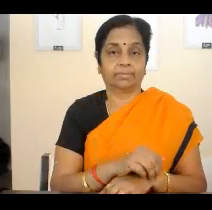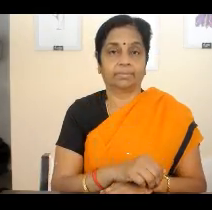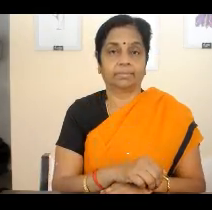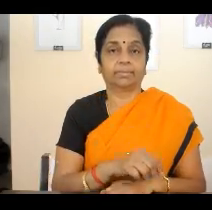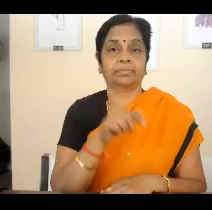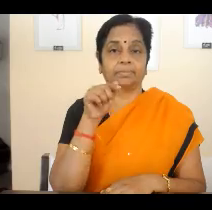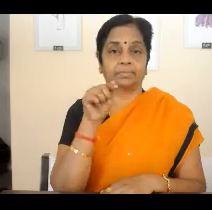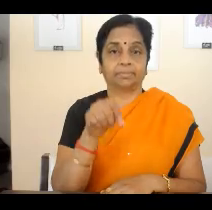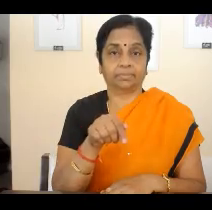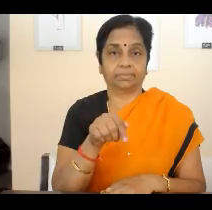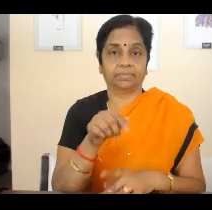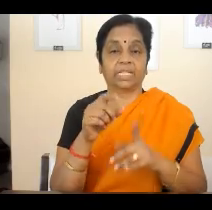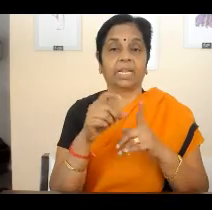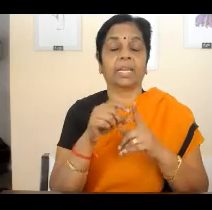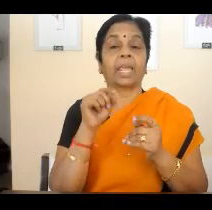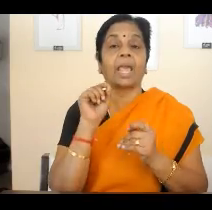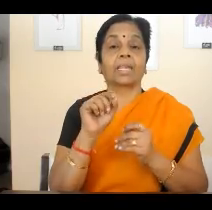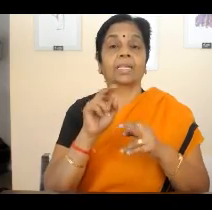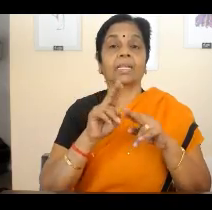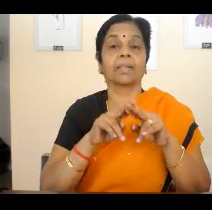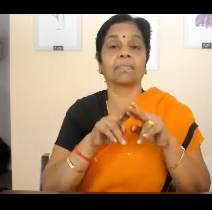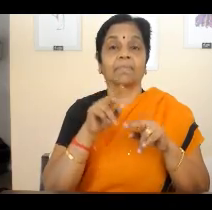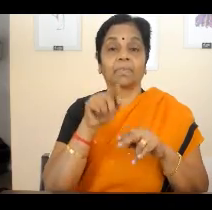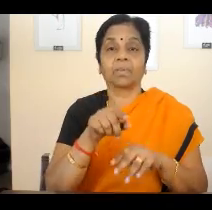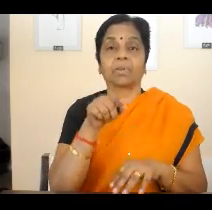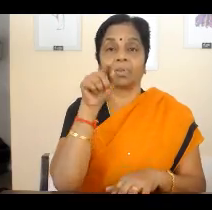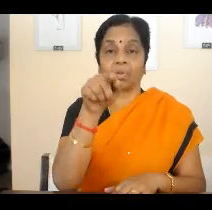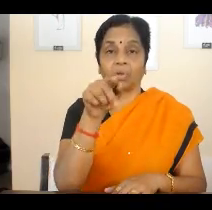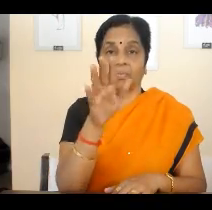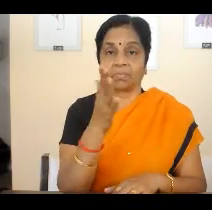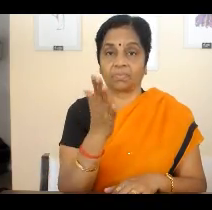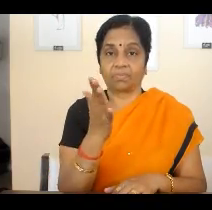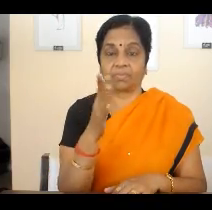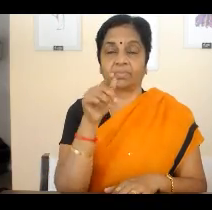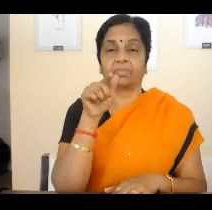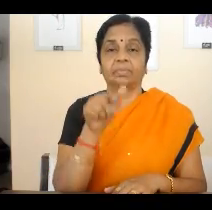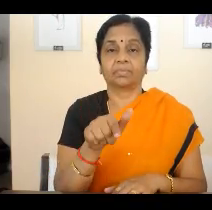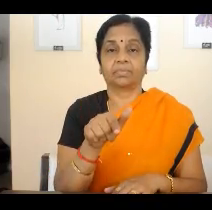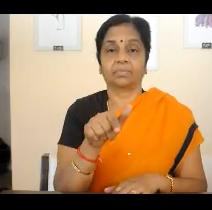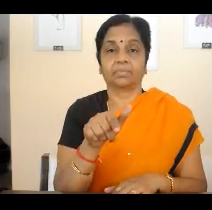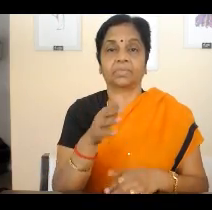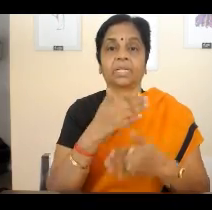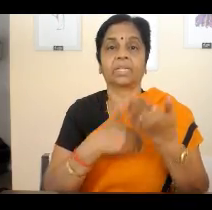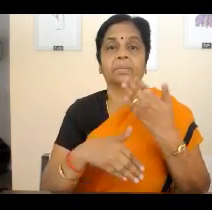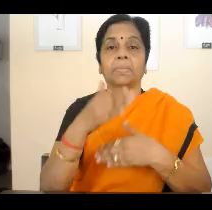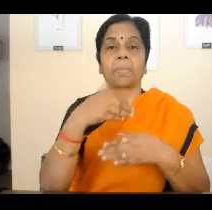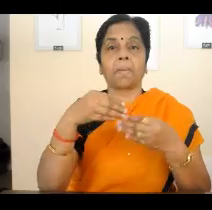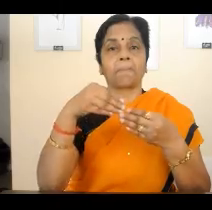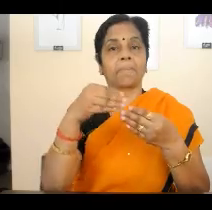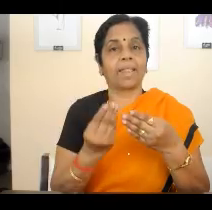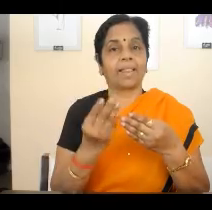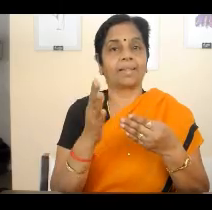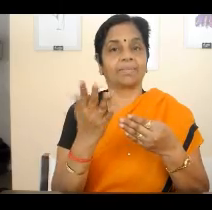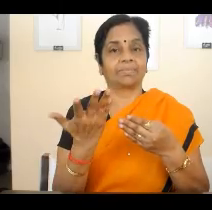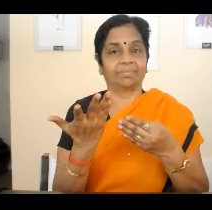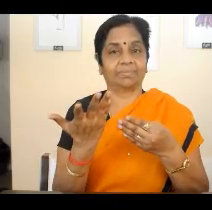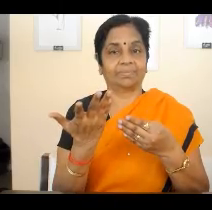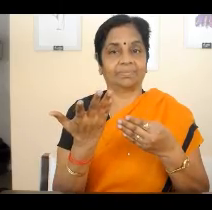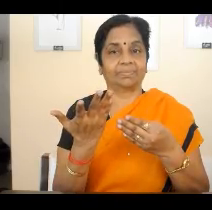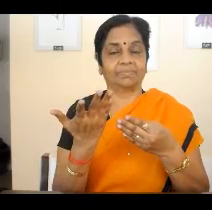This definition is not there in the Disabilities Bill. The